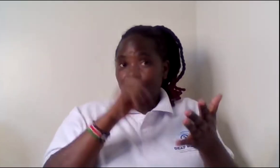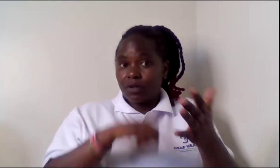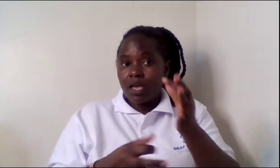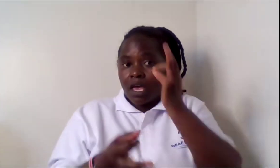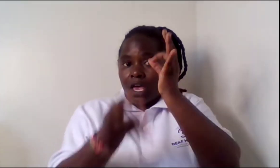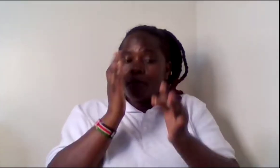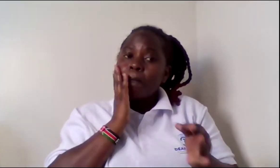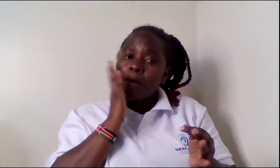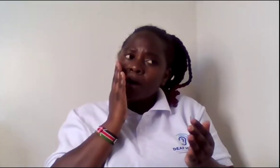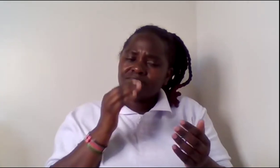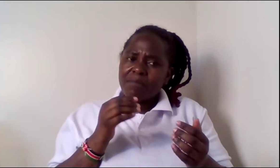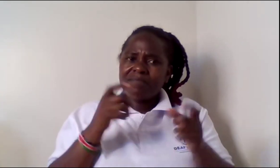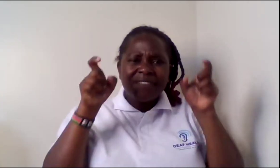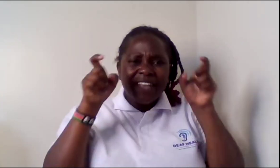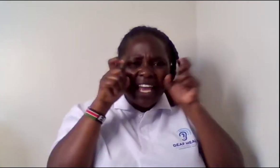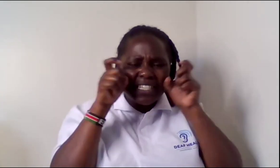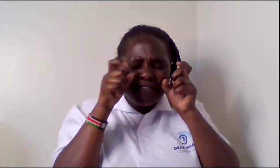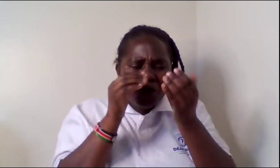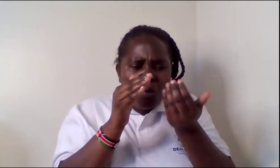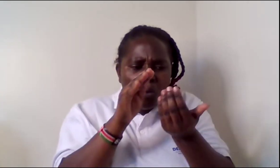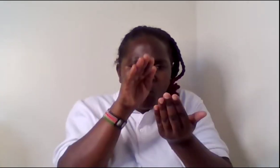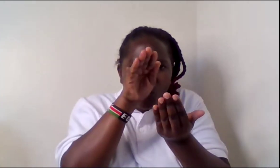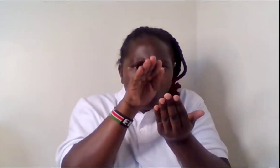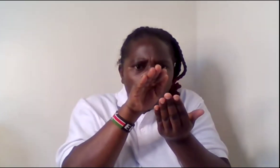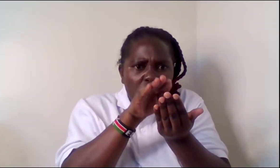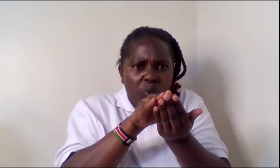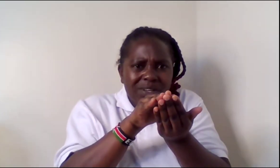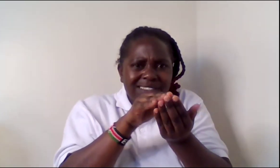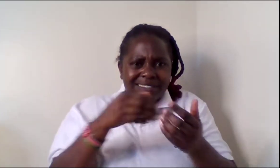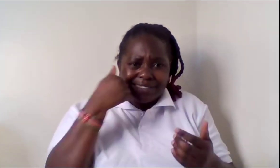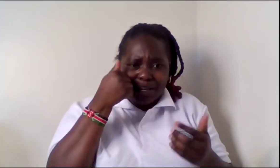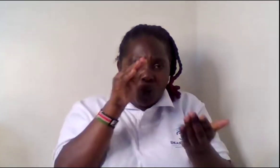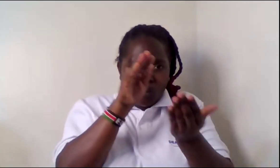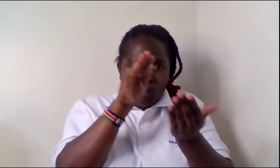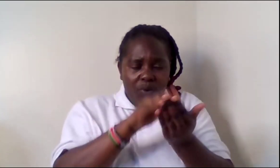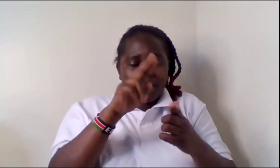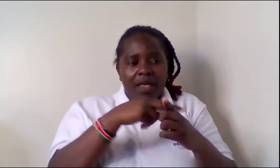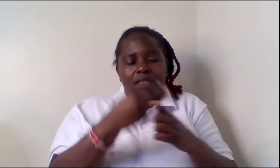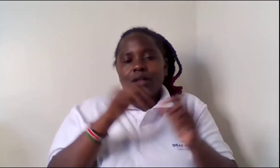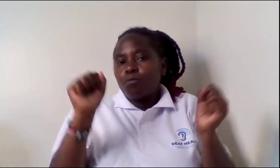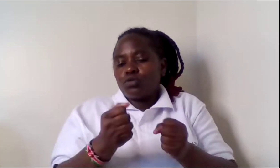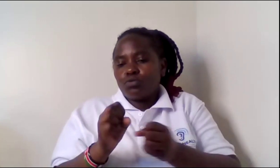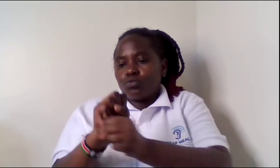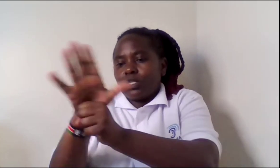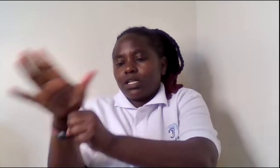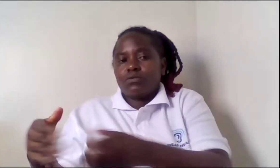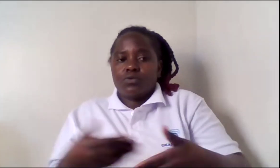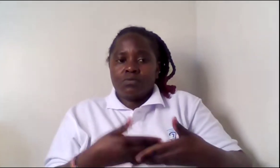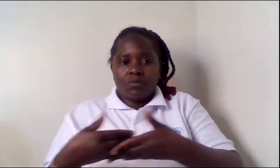suppressed, I think, and as long as the mother is coming for the follow-up. There's even medication that we give the baby once